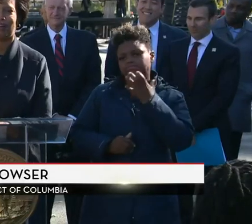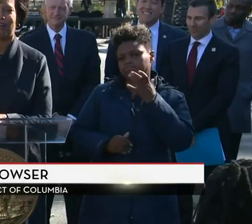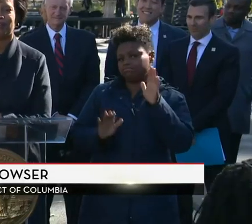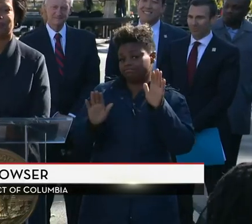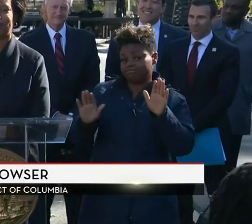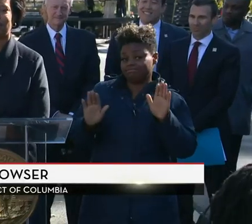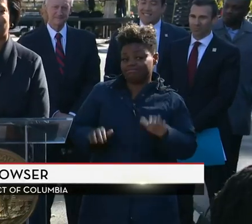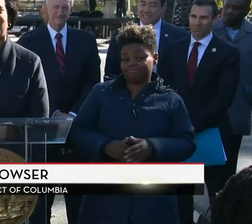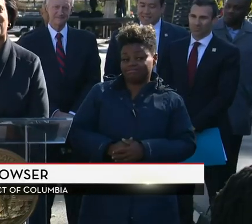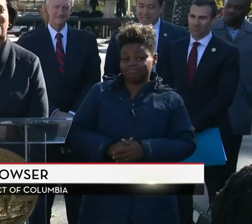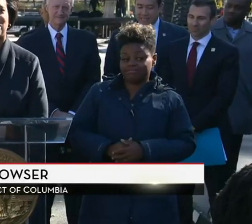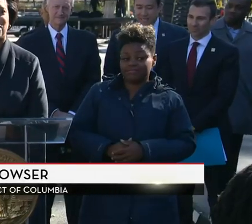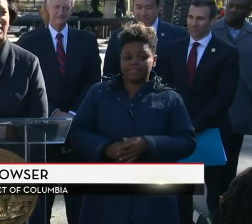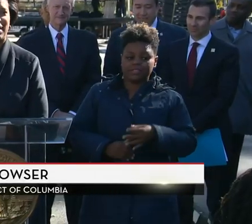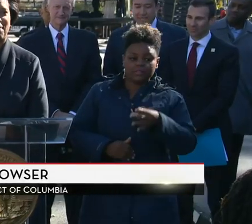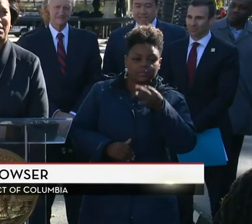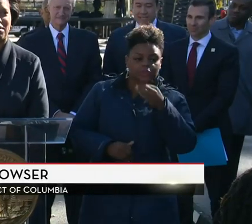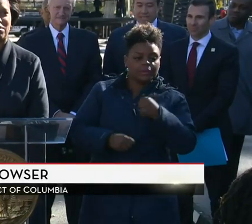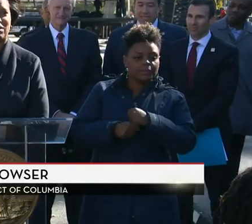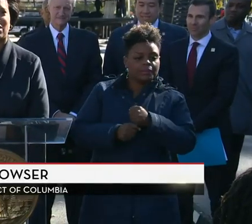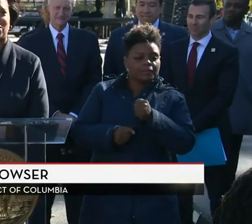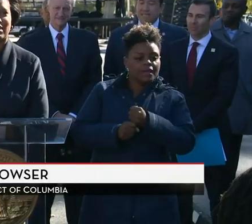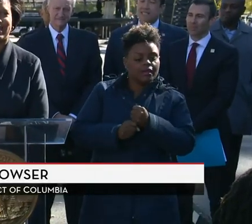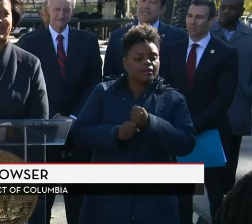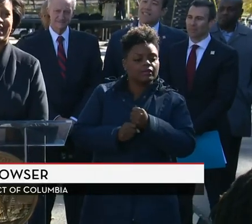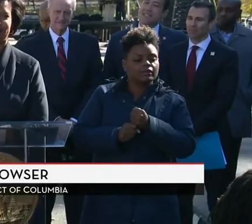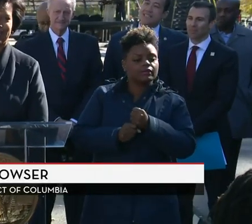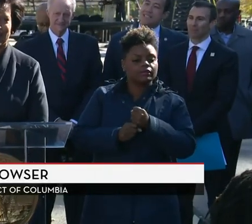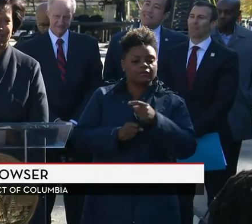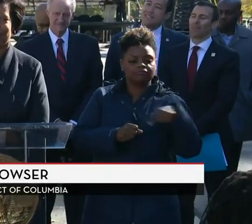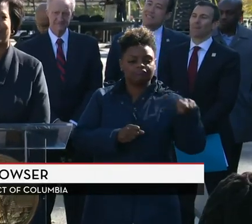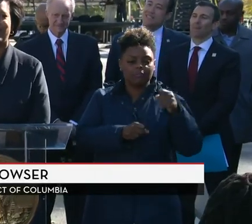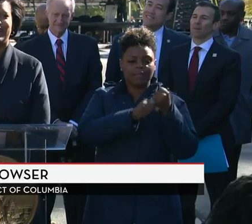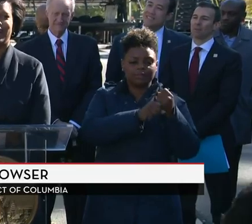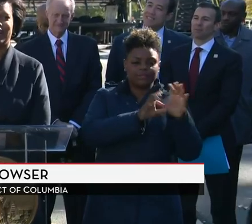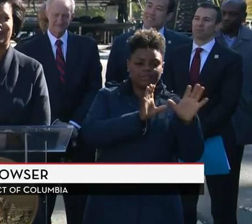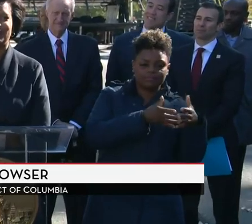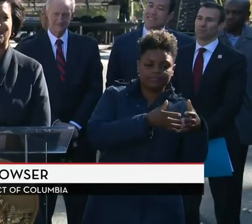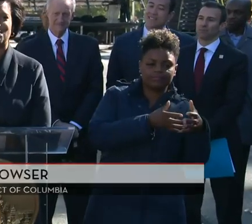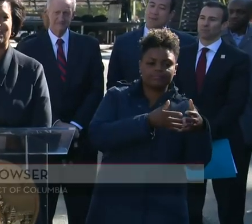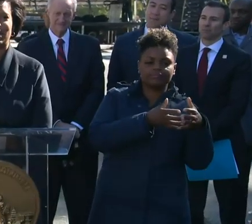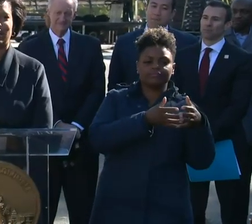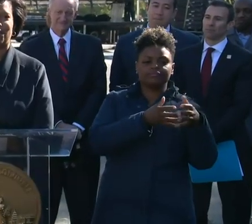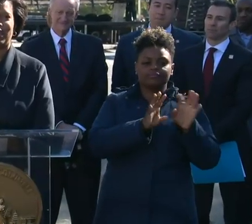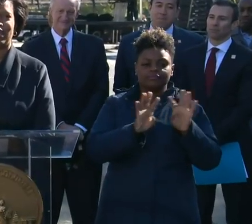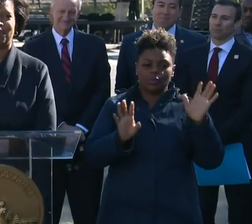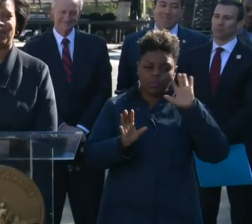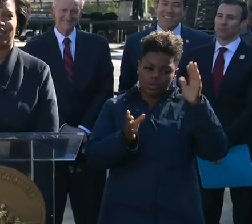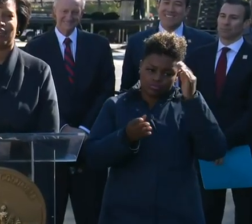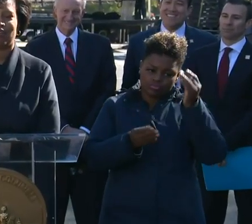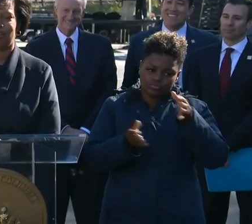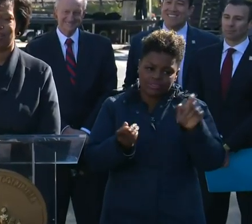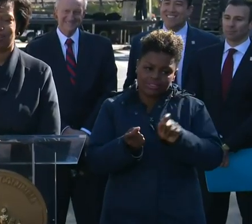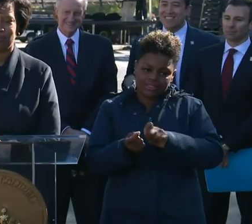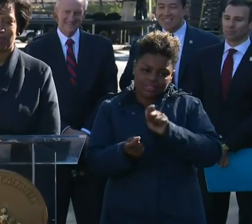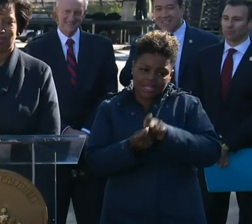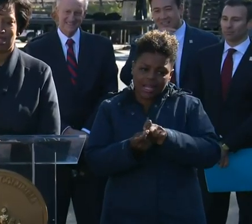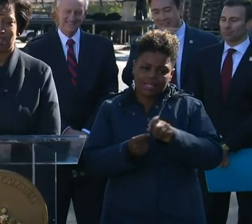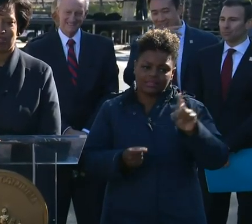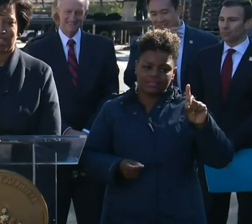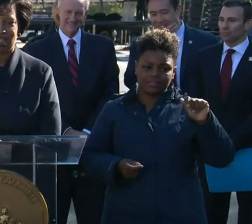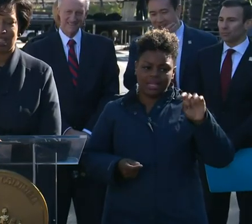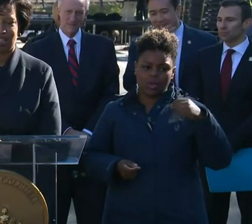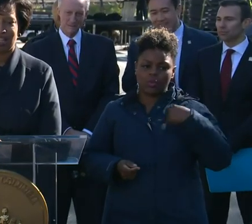expert baseball folks behind me who will tell you the exact dates that we appeared in the